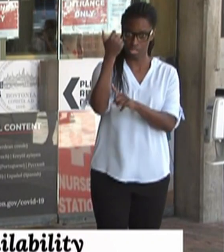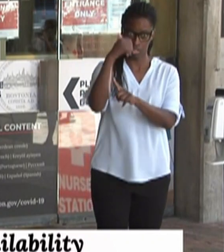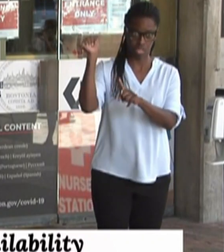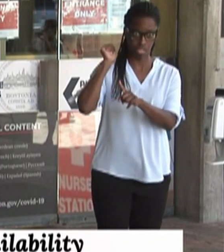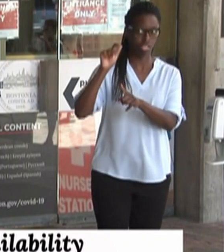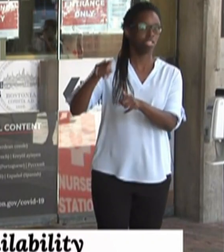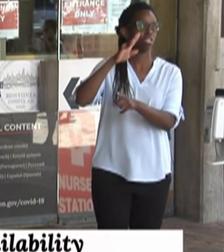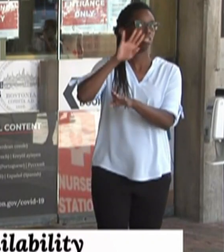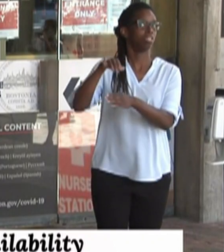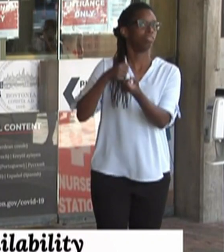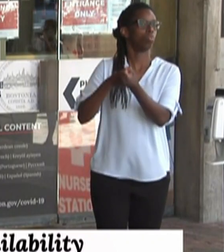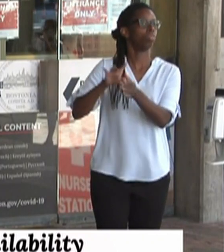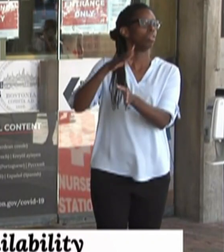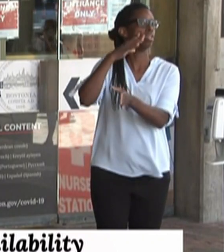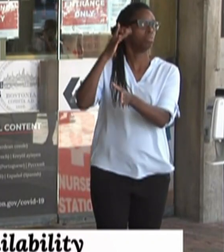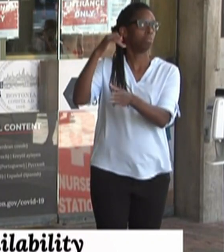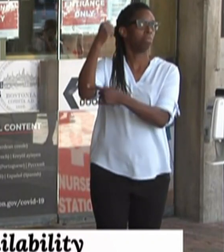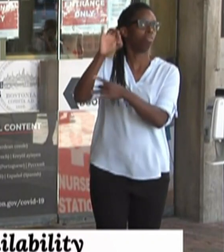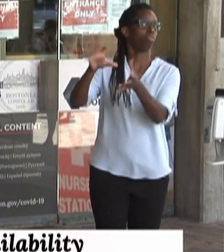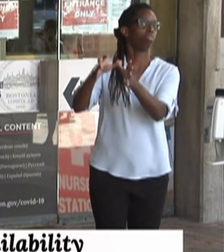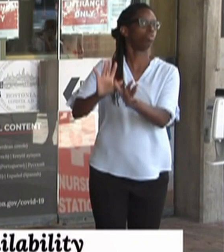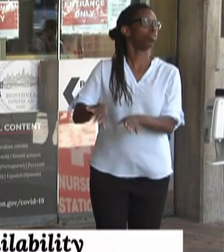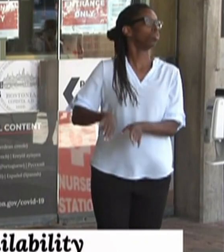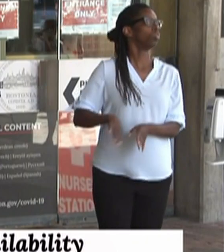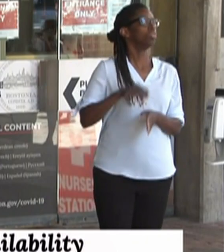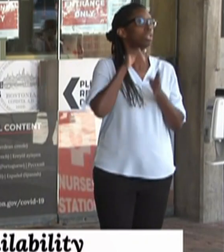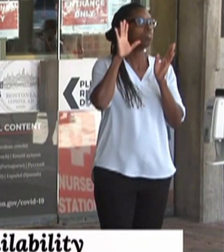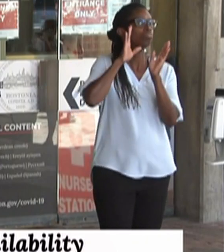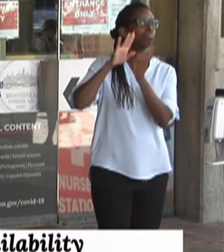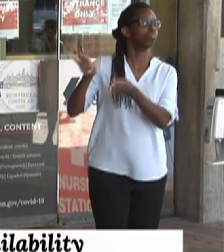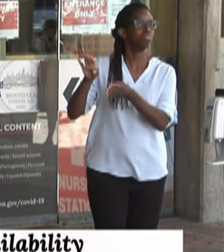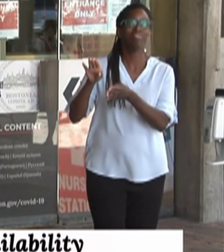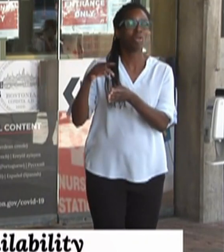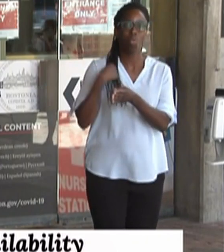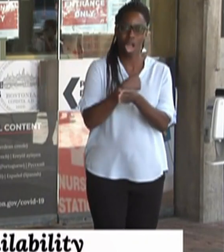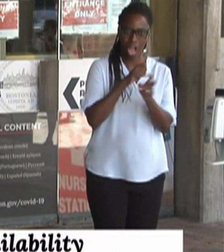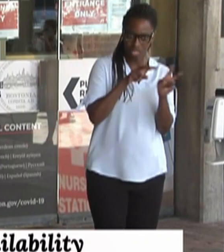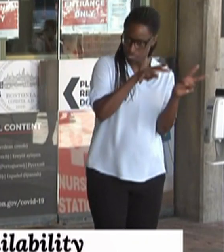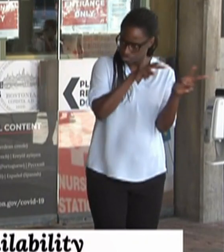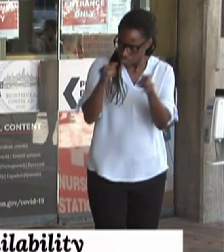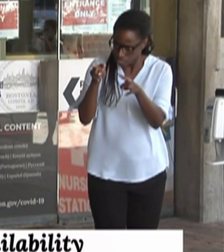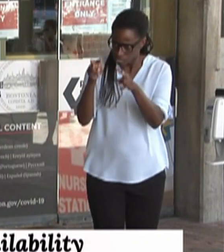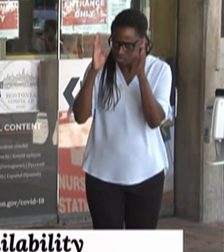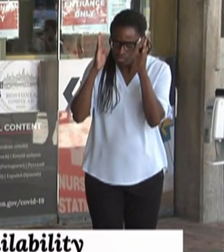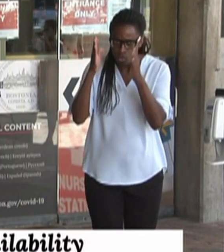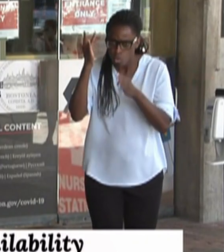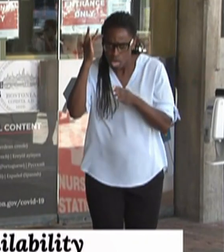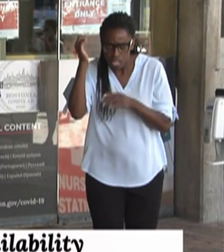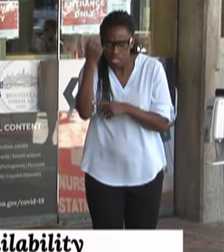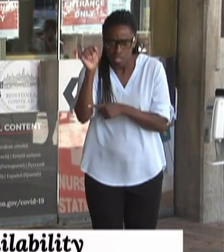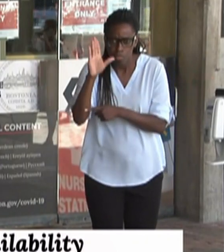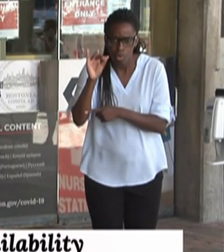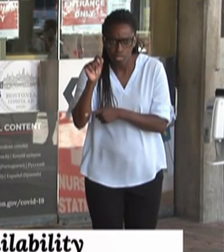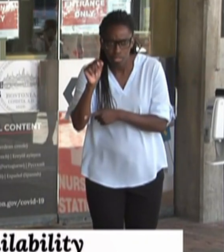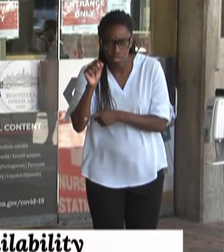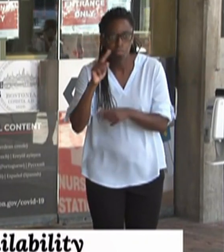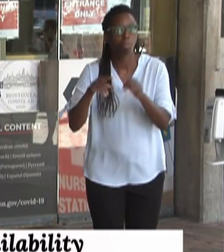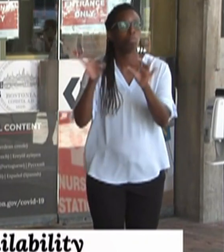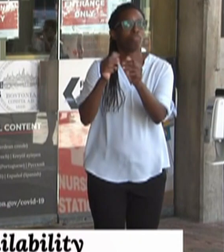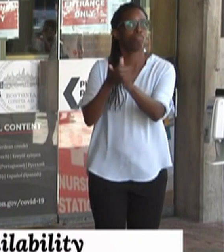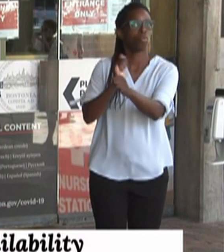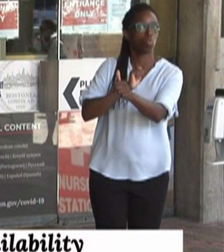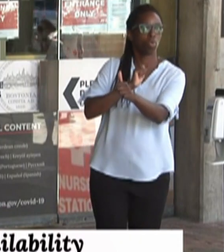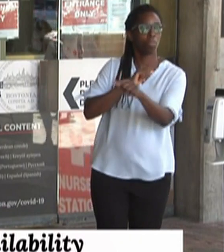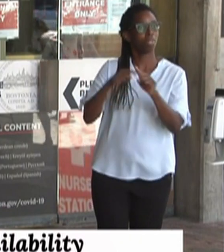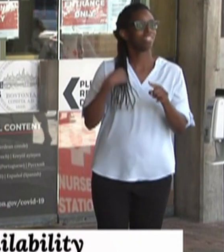saying the NBA should be doing that, because right now they're in the midst of their season, and many NBA superstars and players are expressing, letting their voices